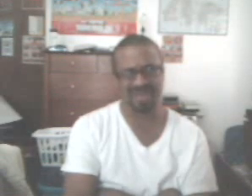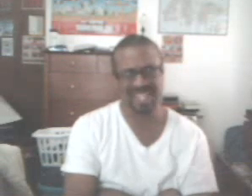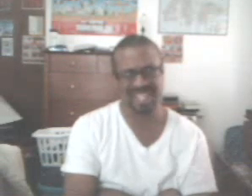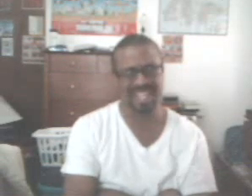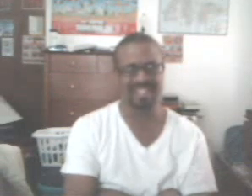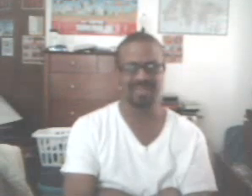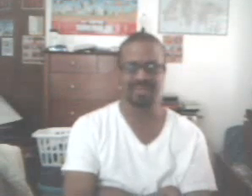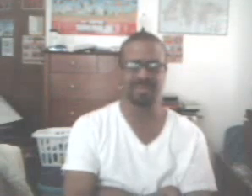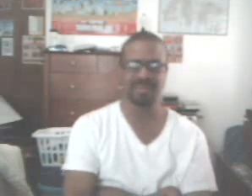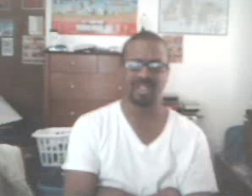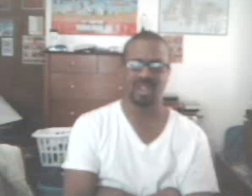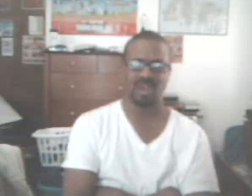about that?